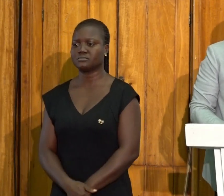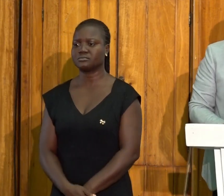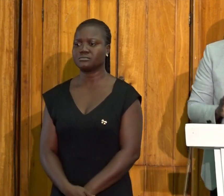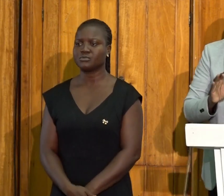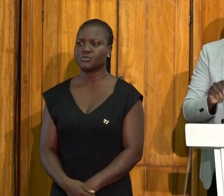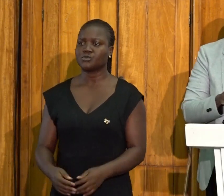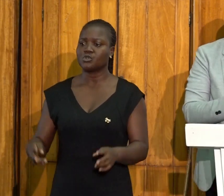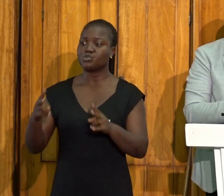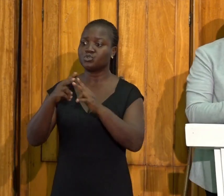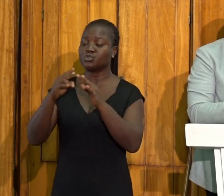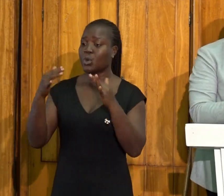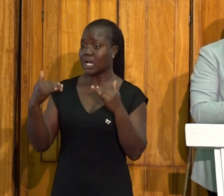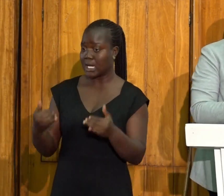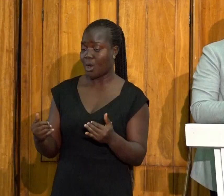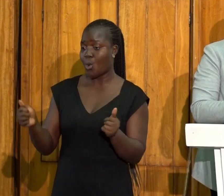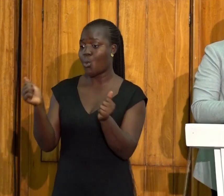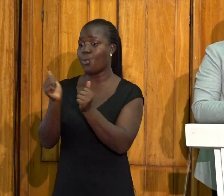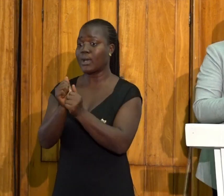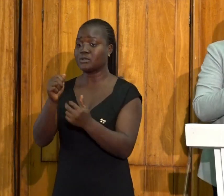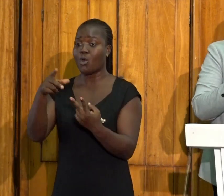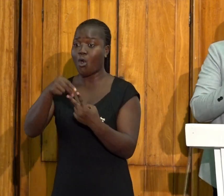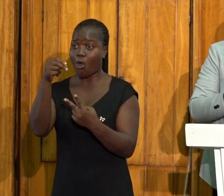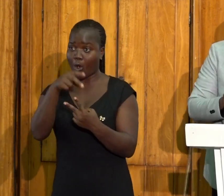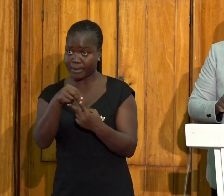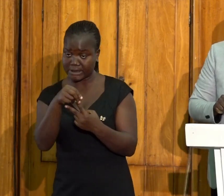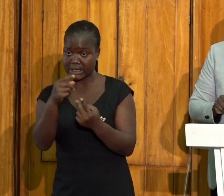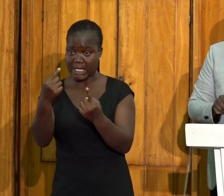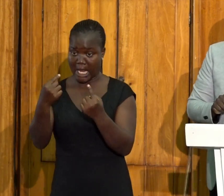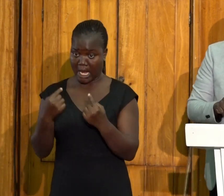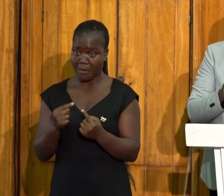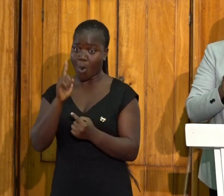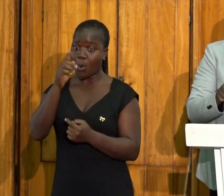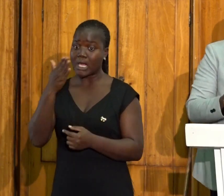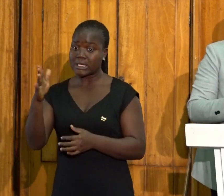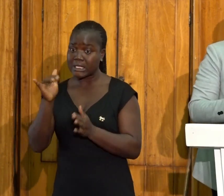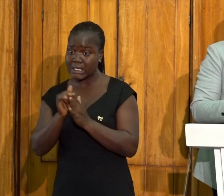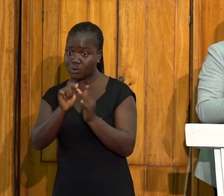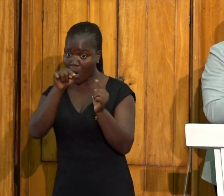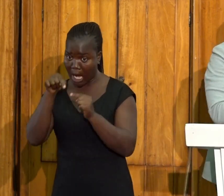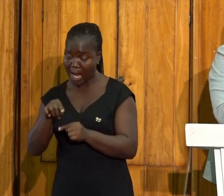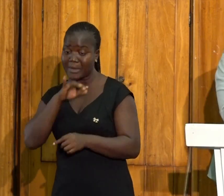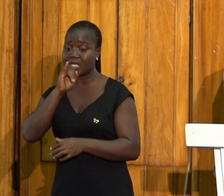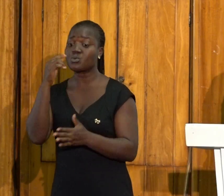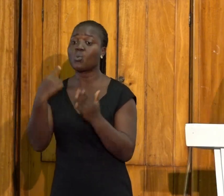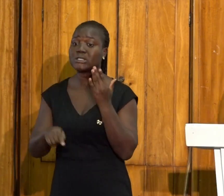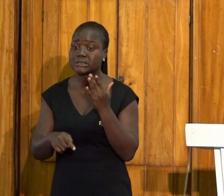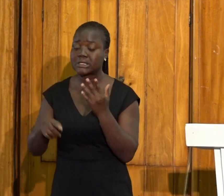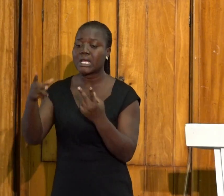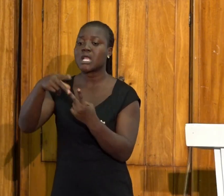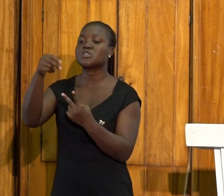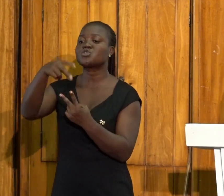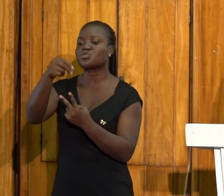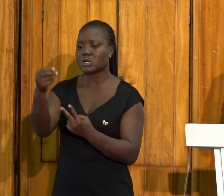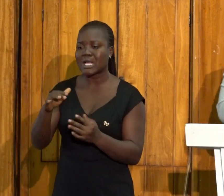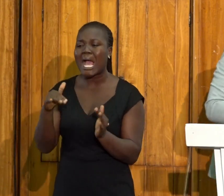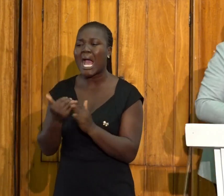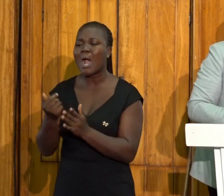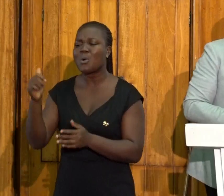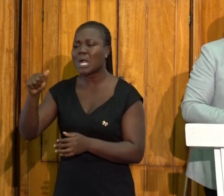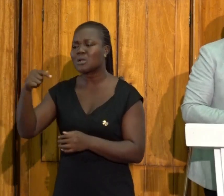So obviously when options come in, one thing that will come is choice. So how are we going to